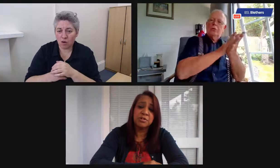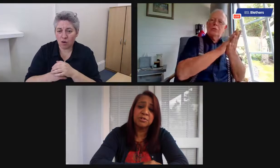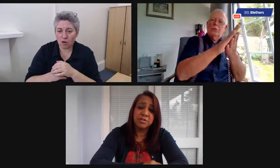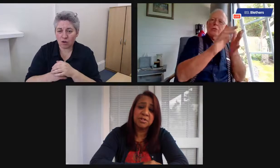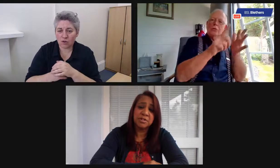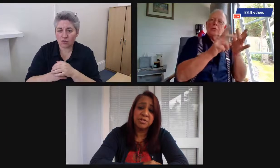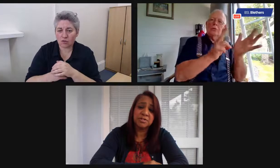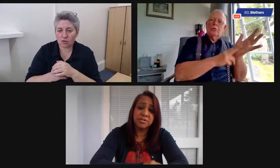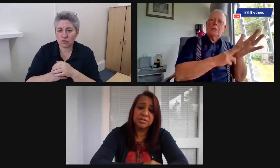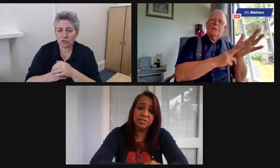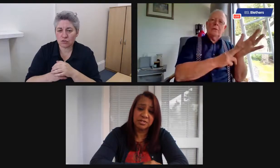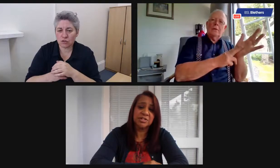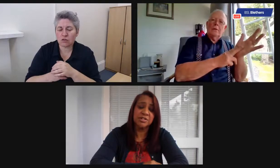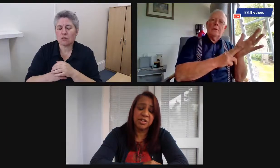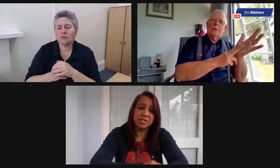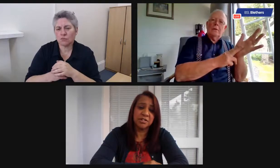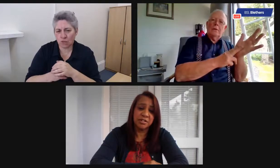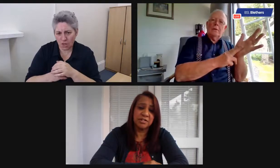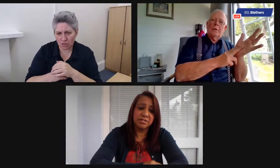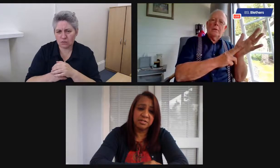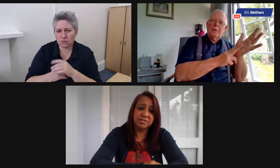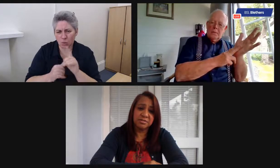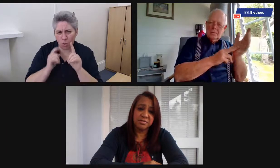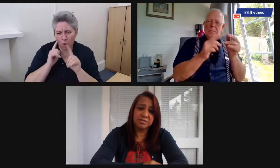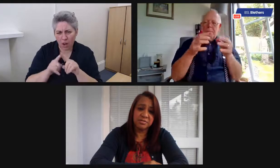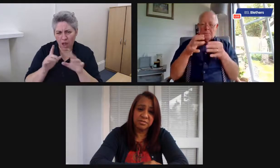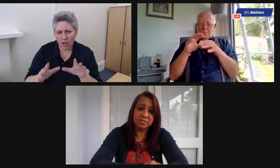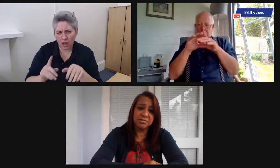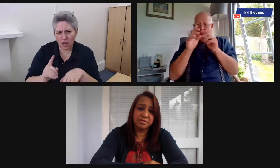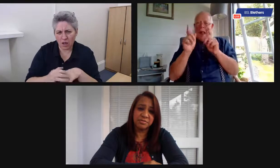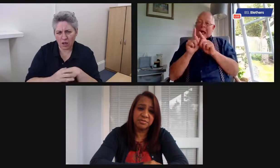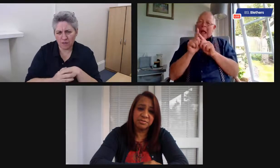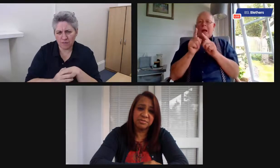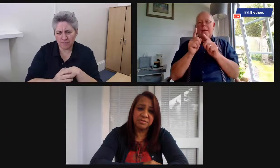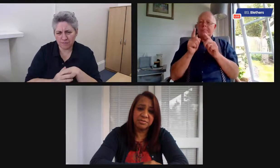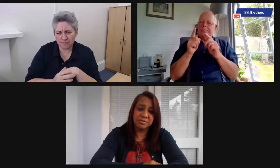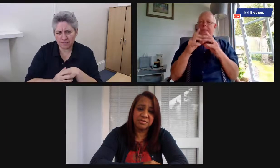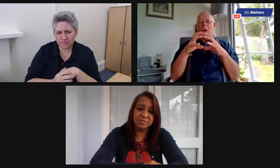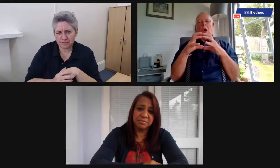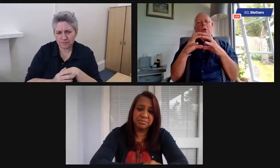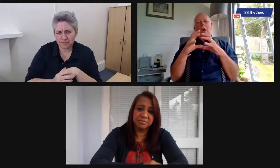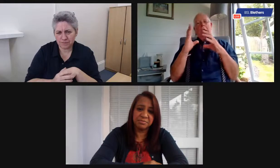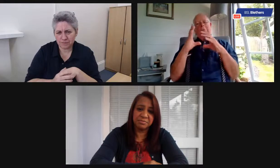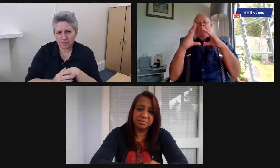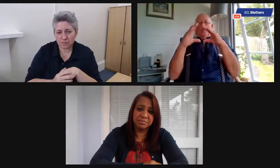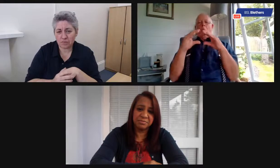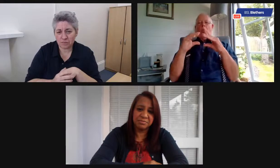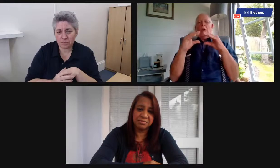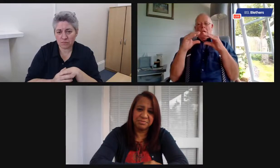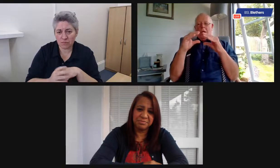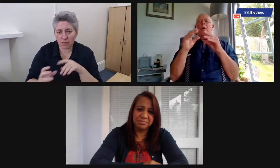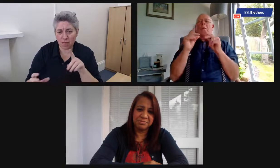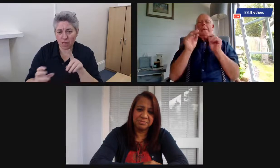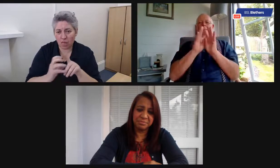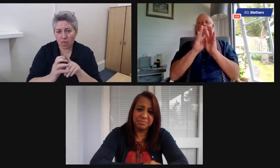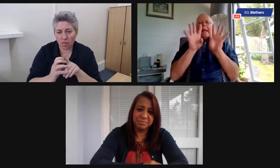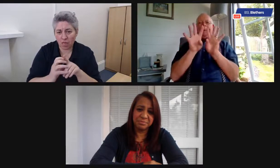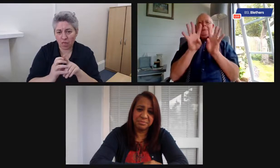see. urchin. Okay. Yeah. Okay. What does that look Beautiful little like? thing. Looks like a little ball, a kind of